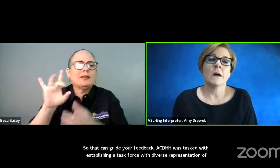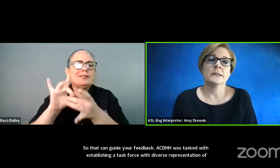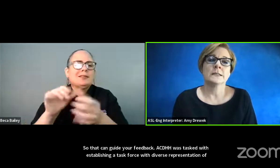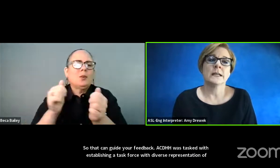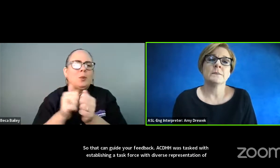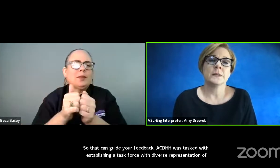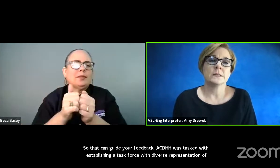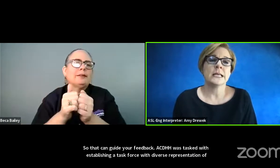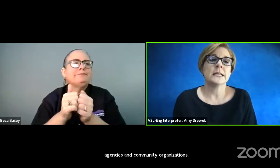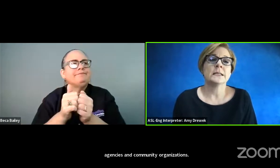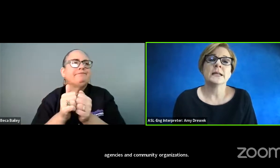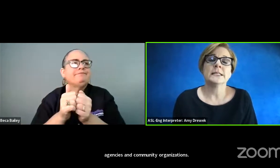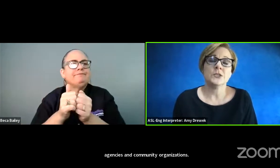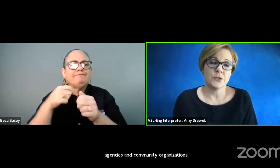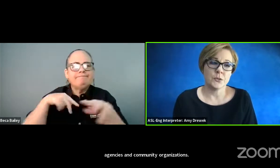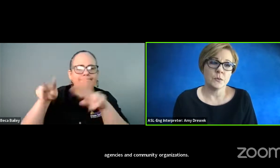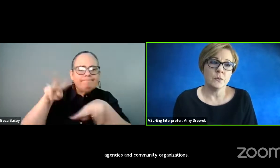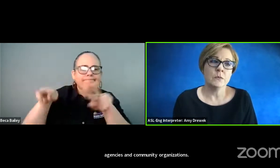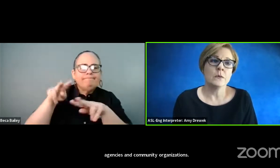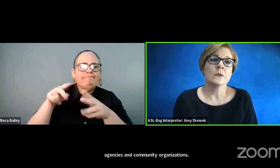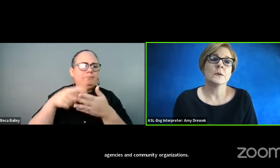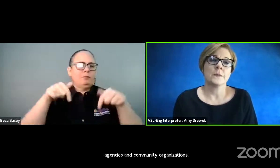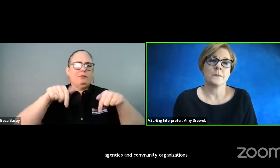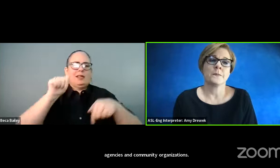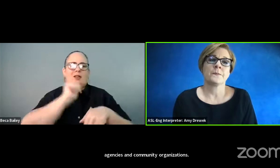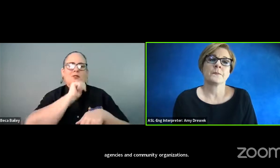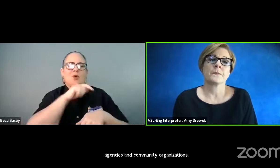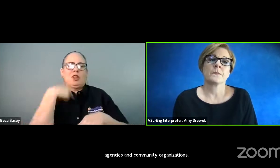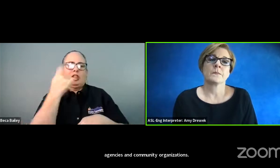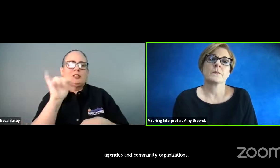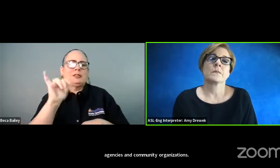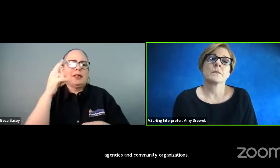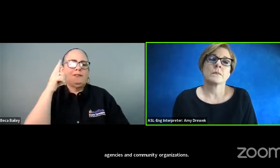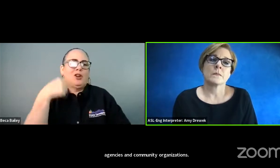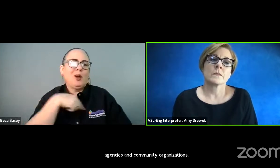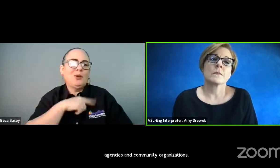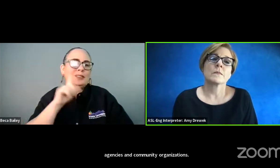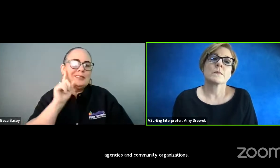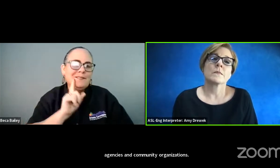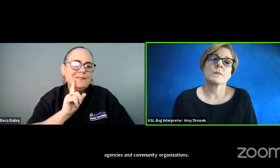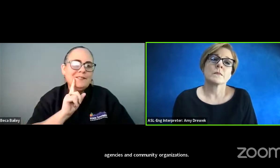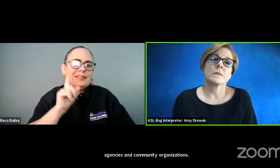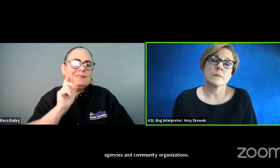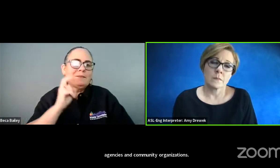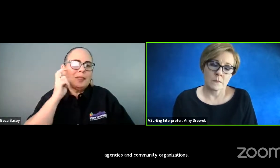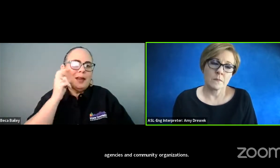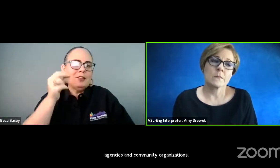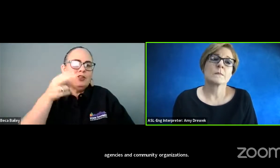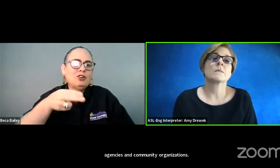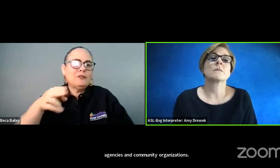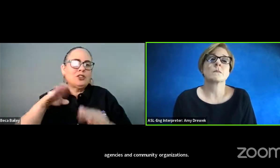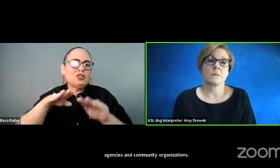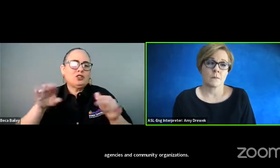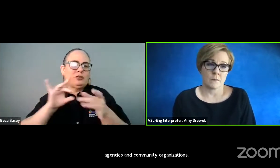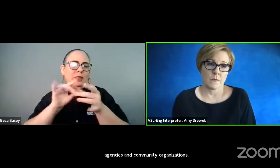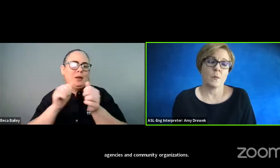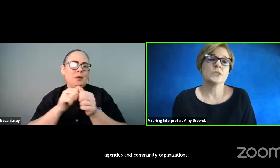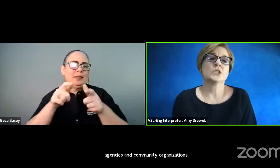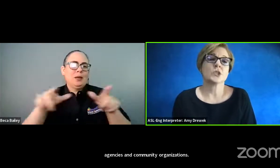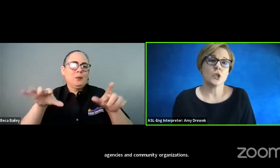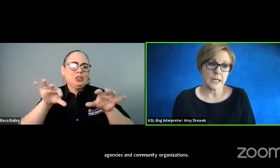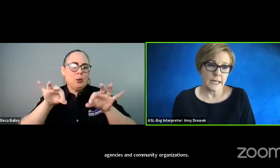recommendation on Senate Bill 1092